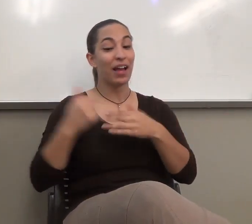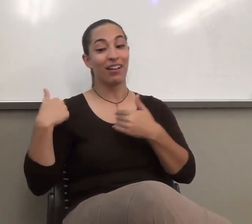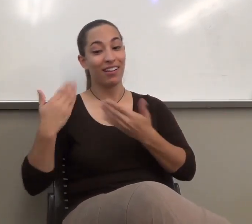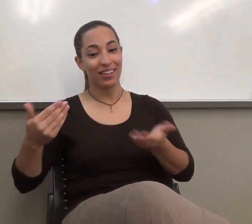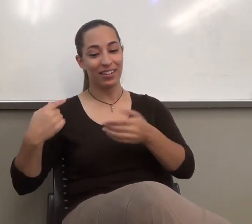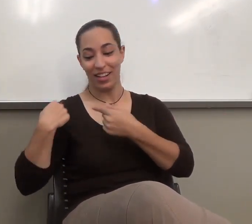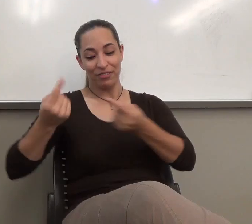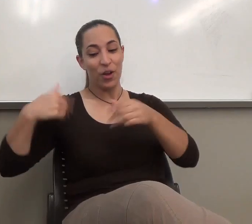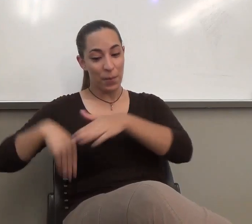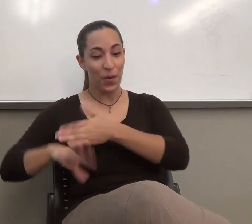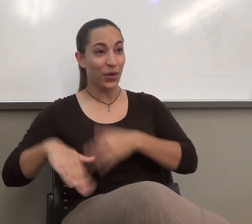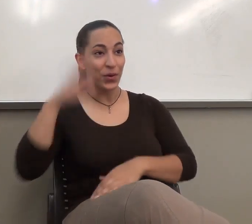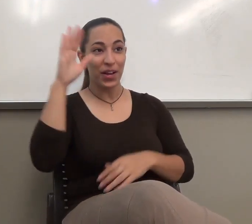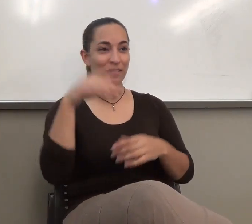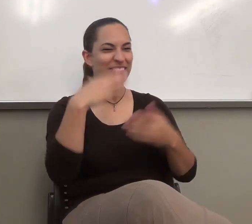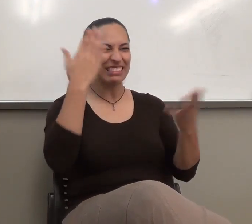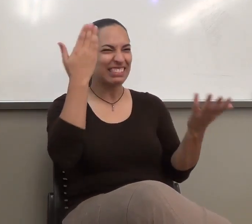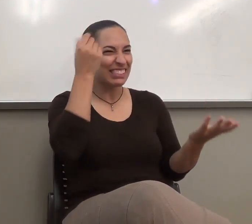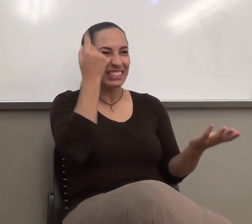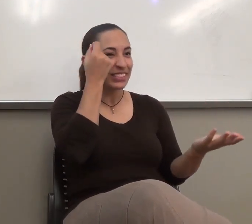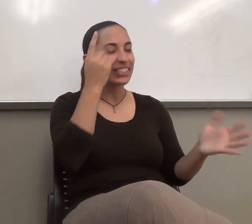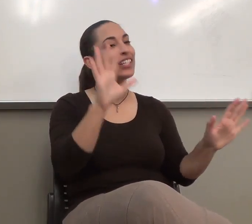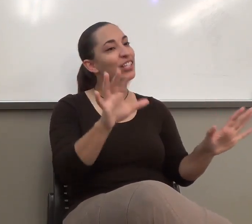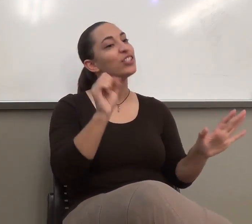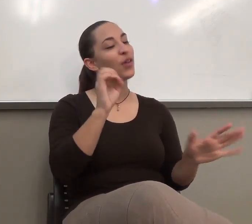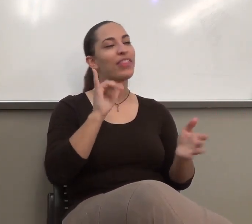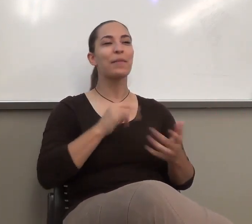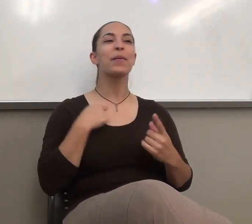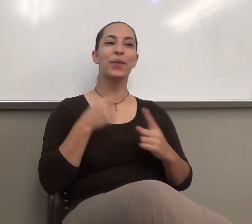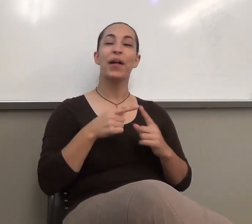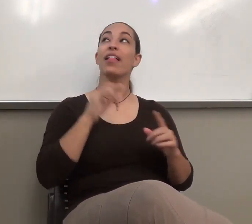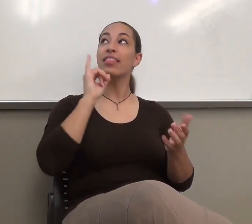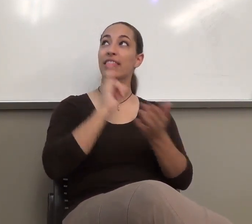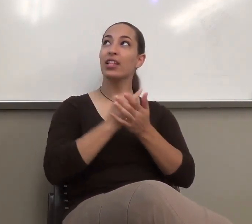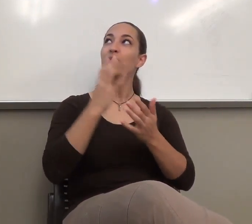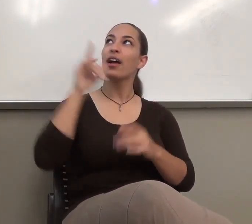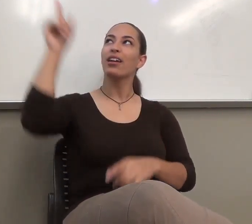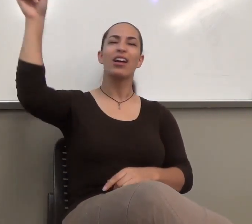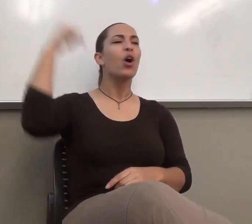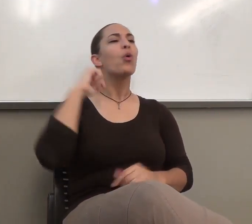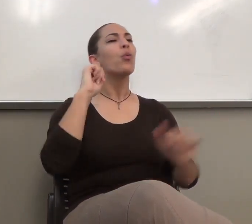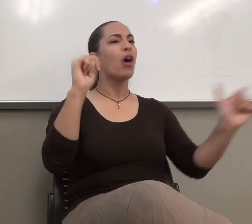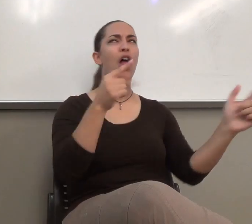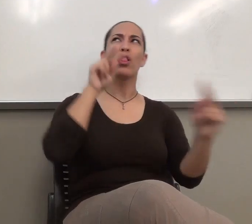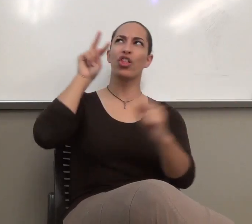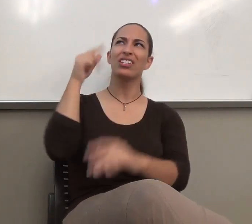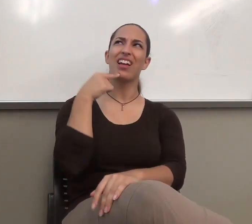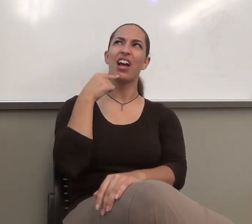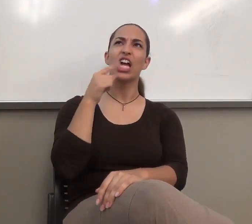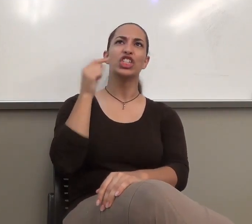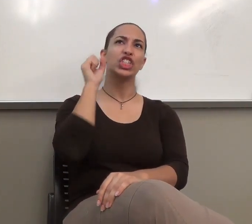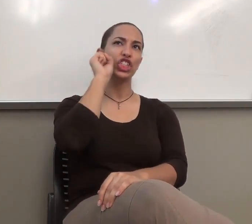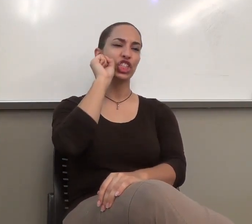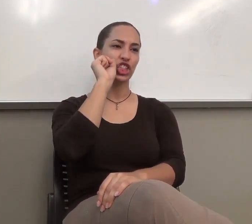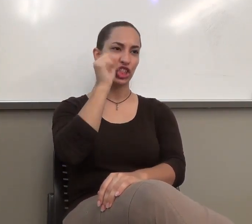getting back to this. Because we do all know that she don't is wrong, right? But what